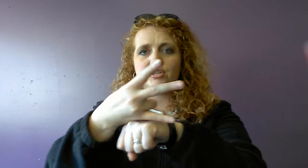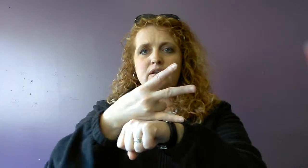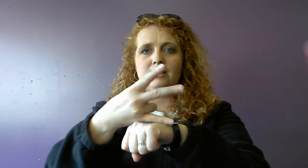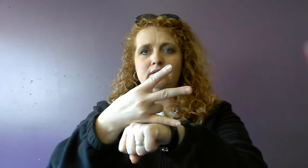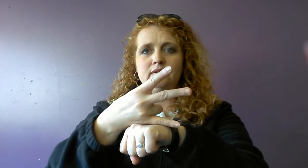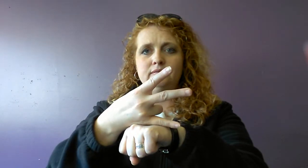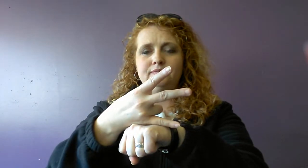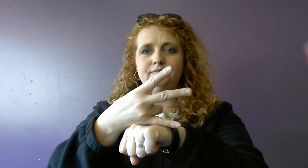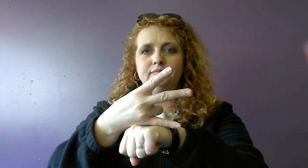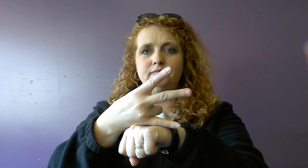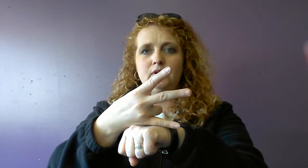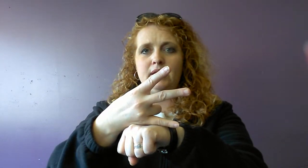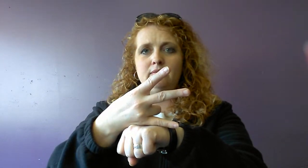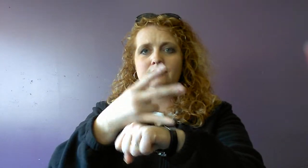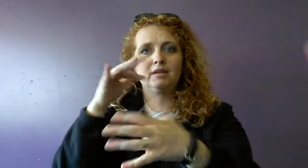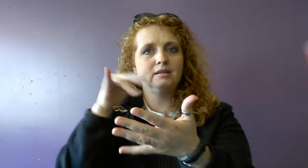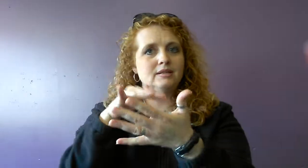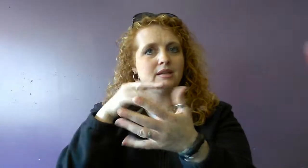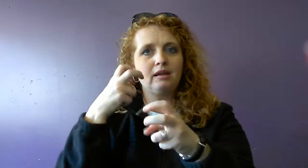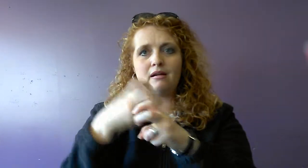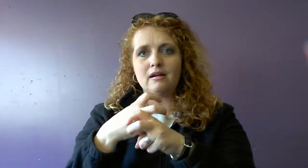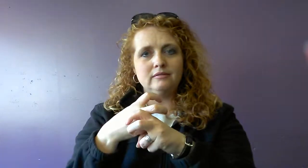Vashon Island. Okay, study hard.